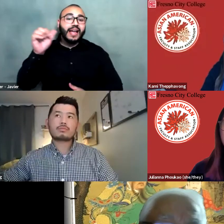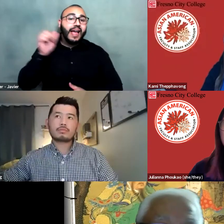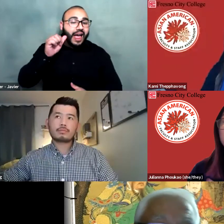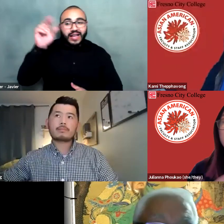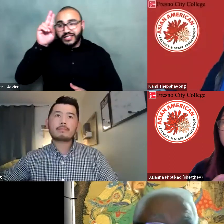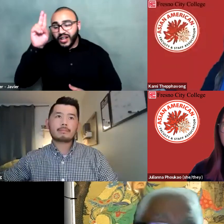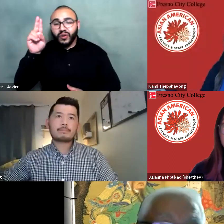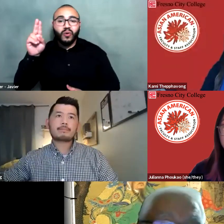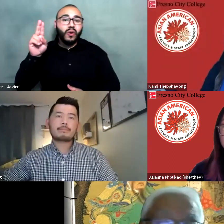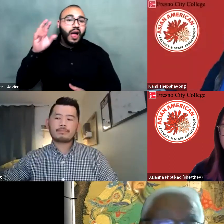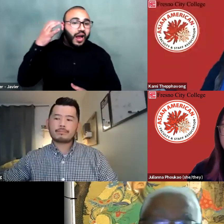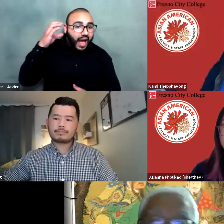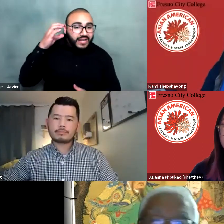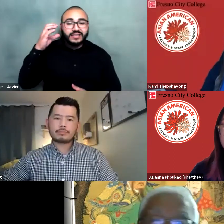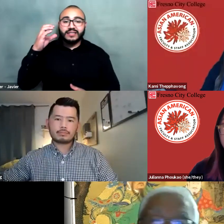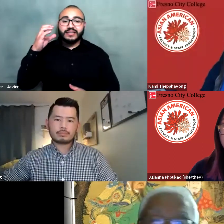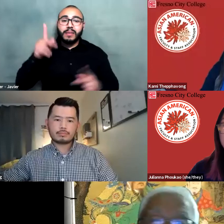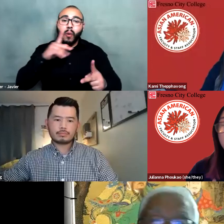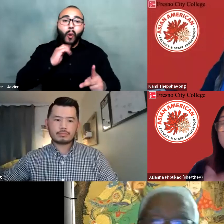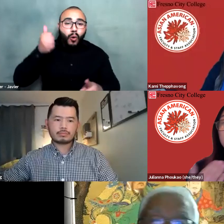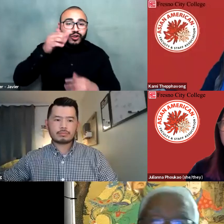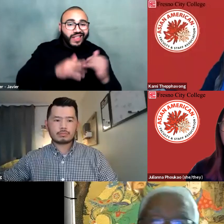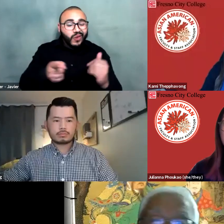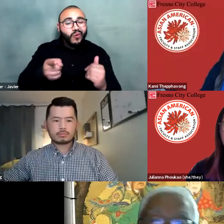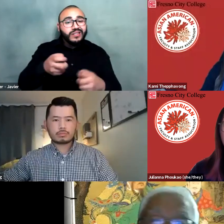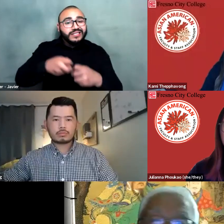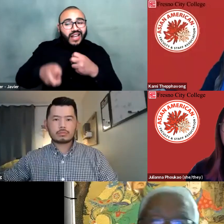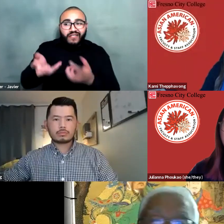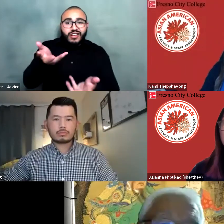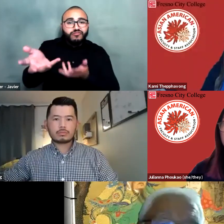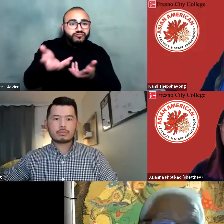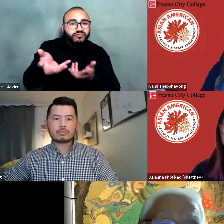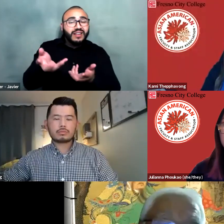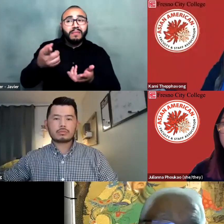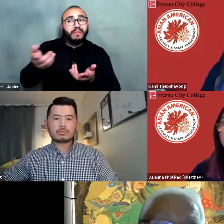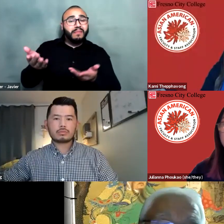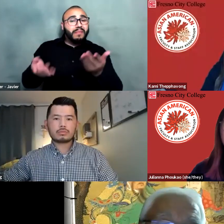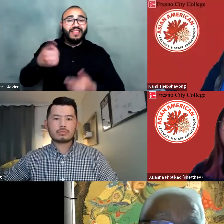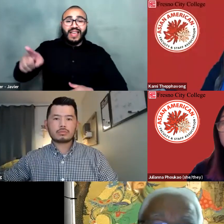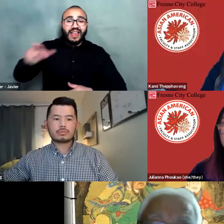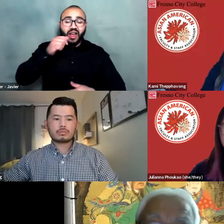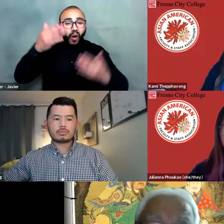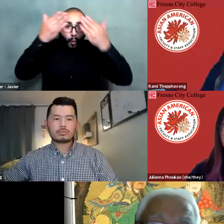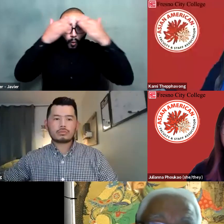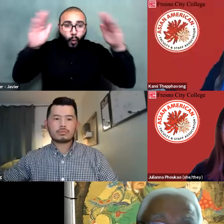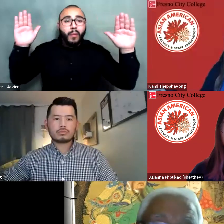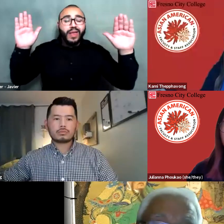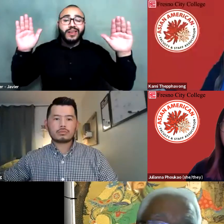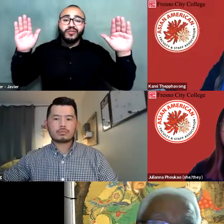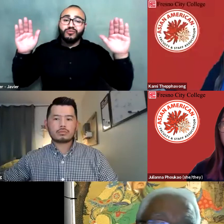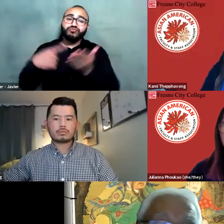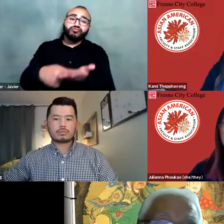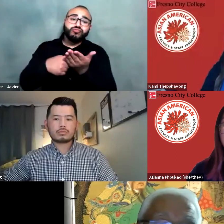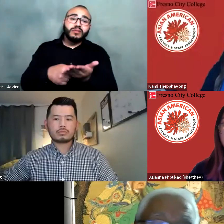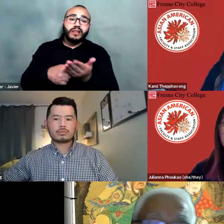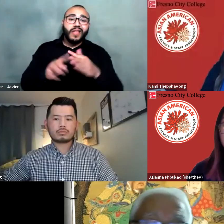cousins, people that are older than you. And they might not always be open to have conversations about, their refugee stories or